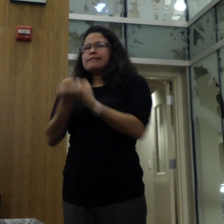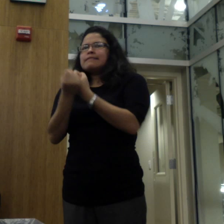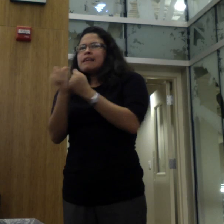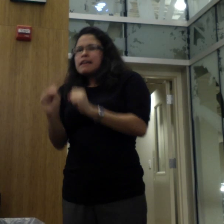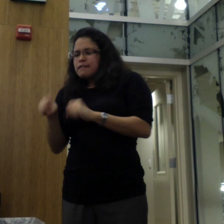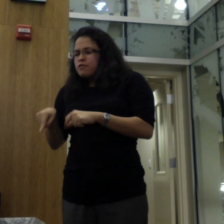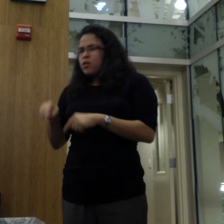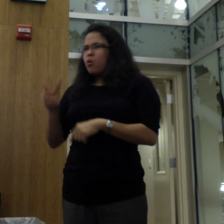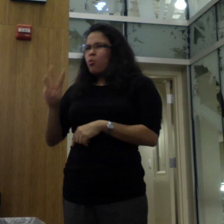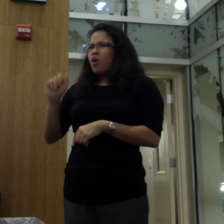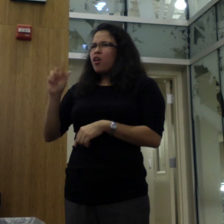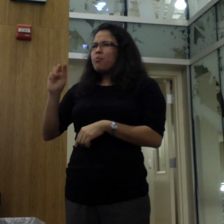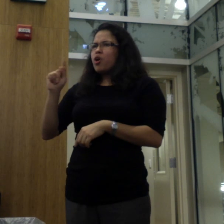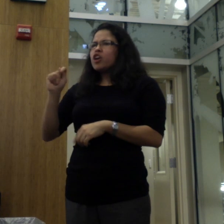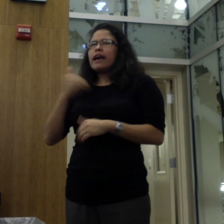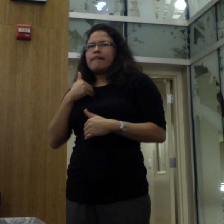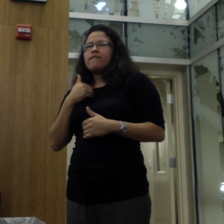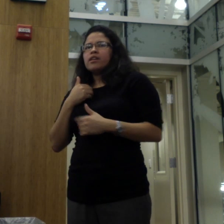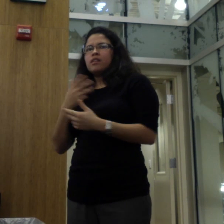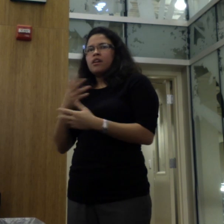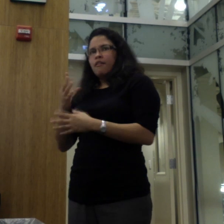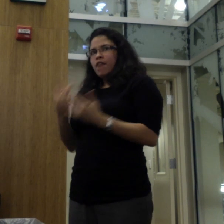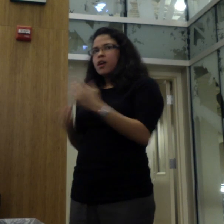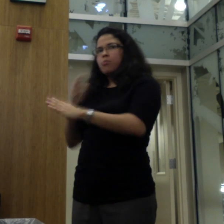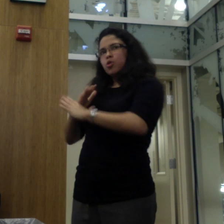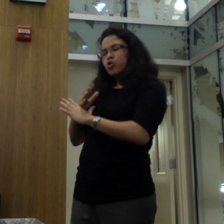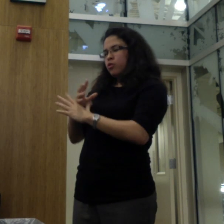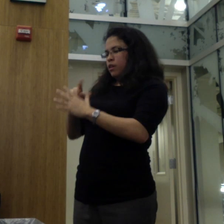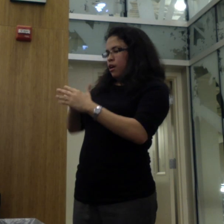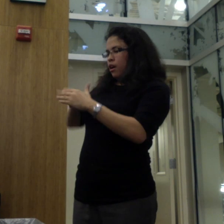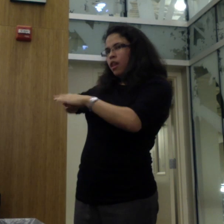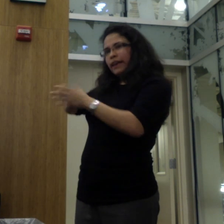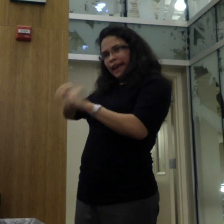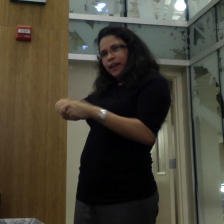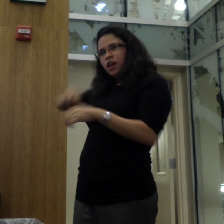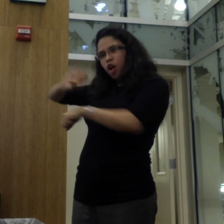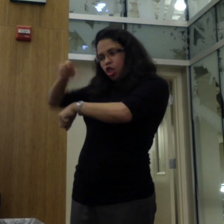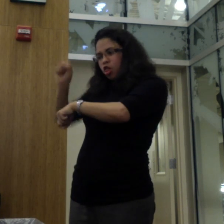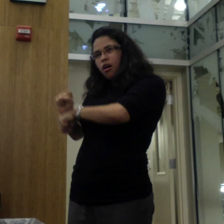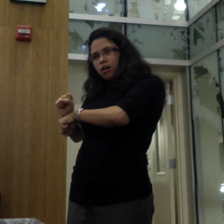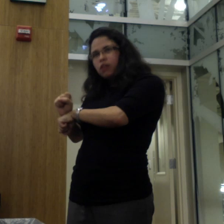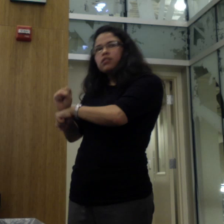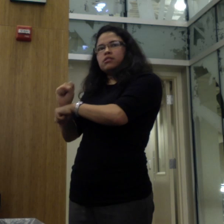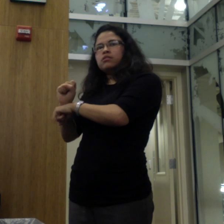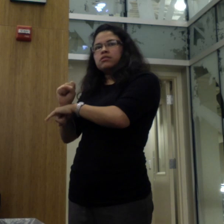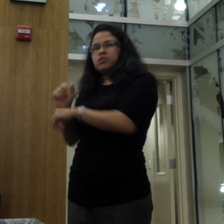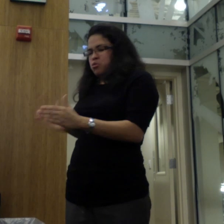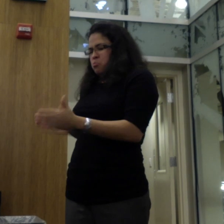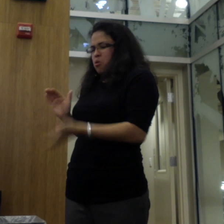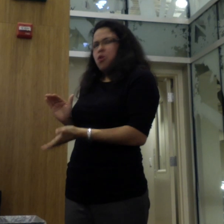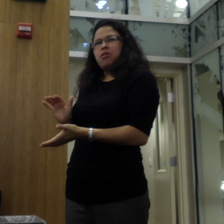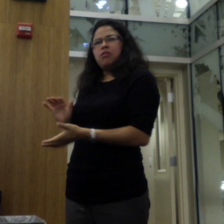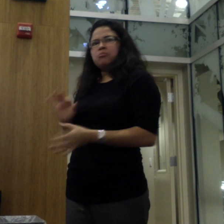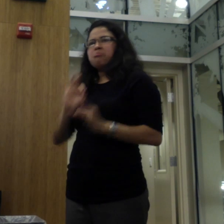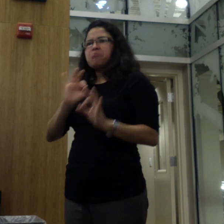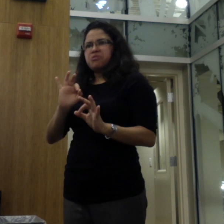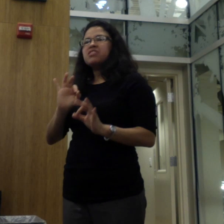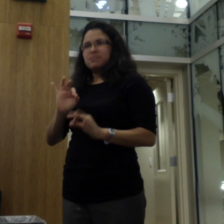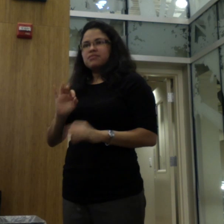$20 to $30. They're fireproof. They have a handle. They have a lock. That's where we keep all our stuff. We have two of them. We're ready to go. We put them on the